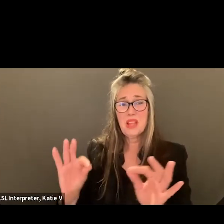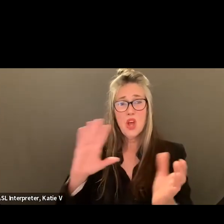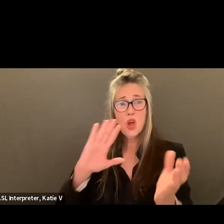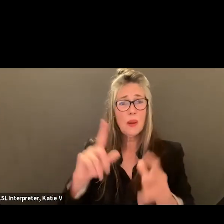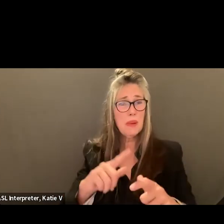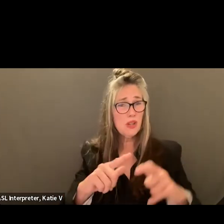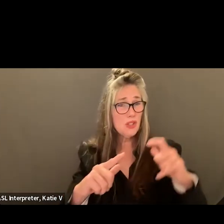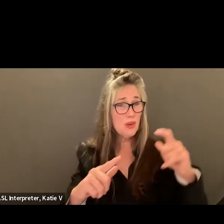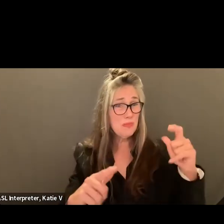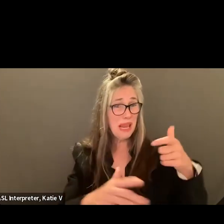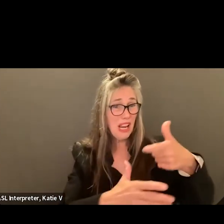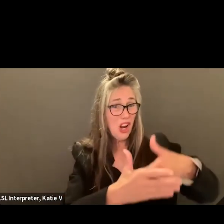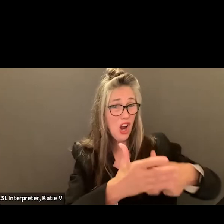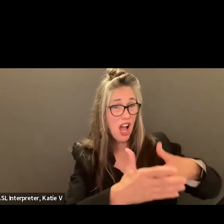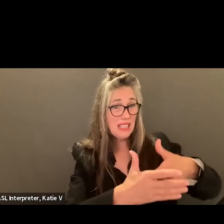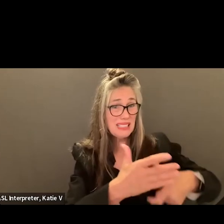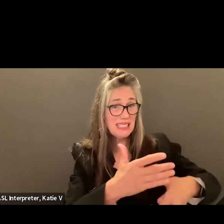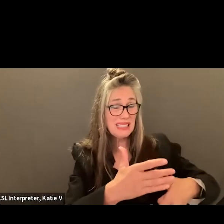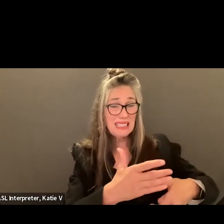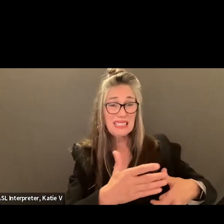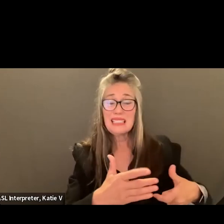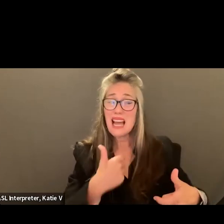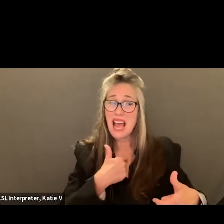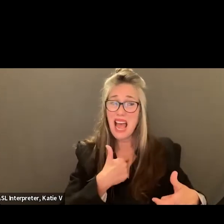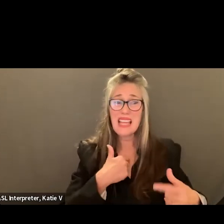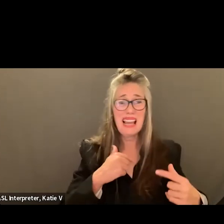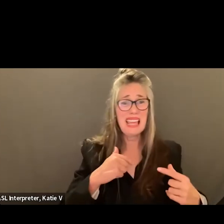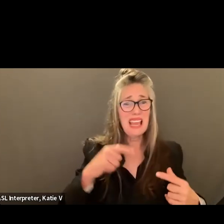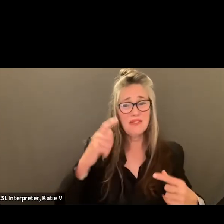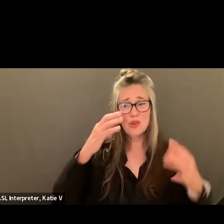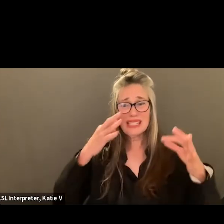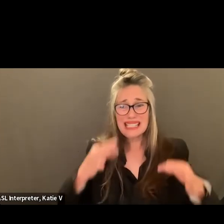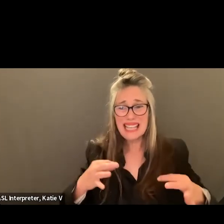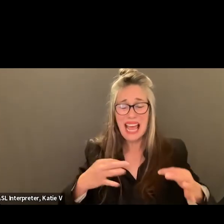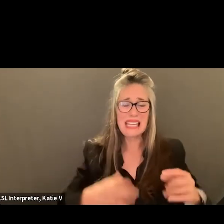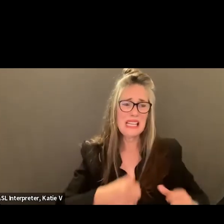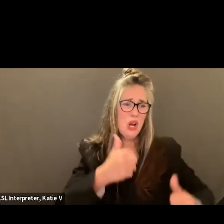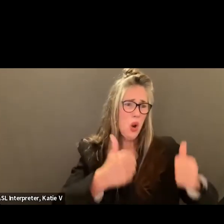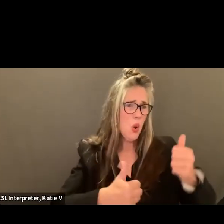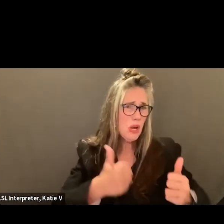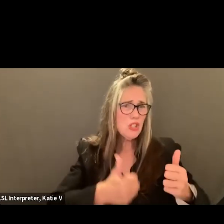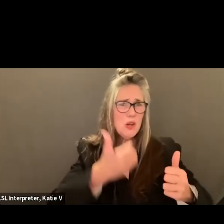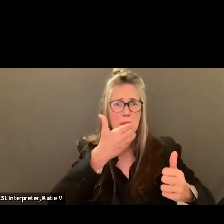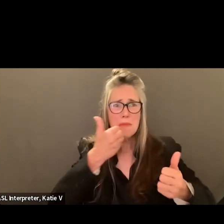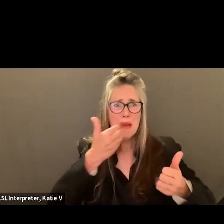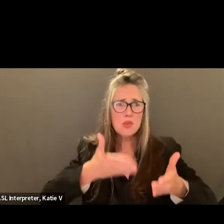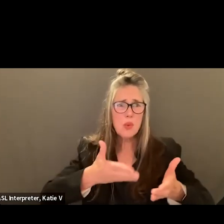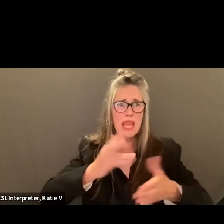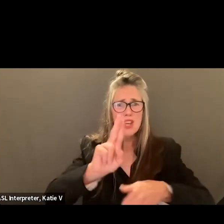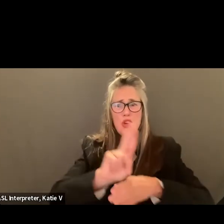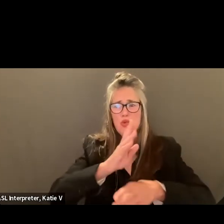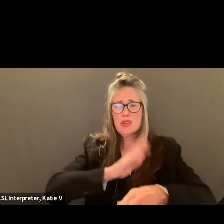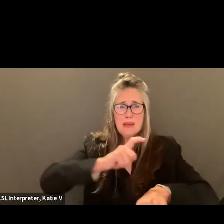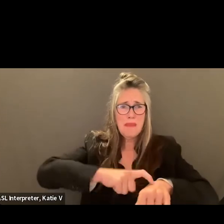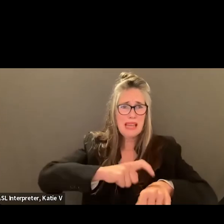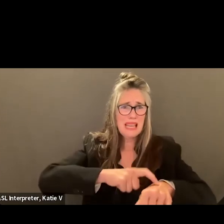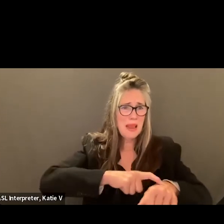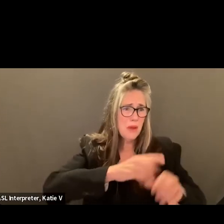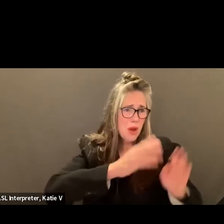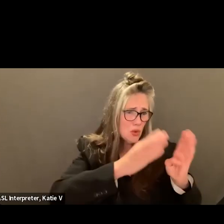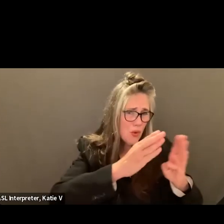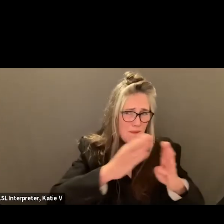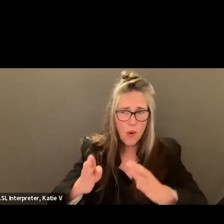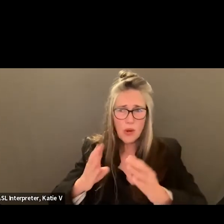that really adds a really significant decisions and moments that are affecting all of my students. 30 seconds.